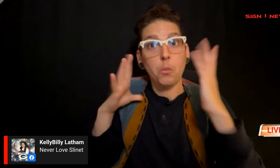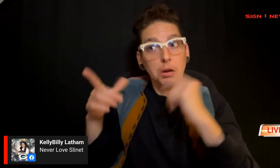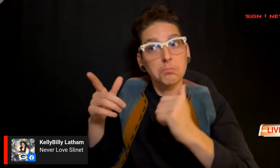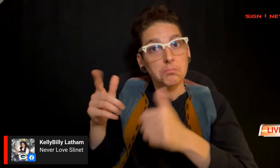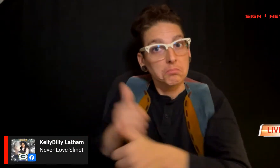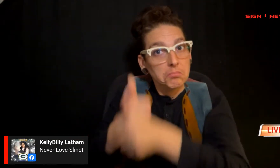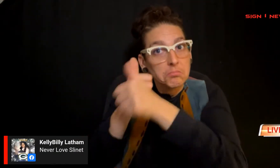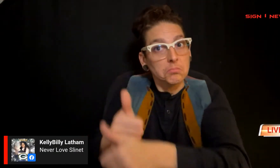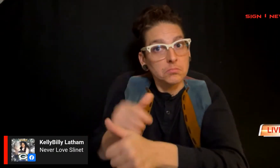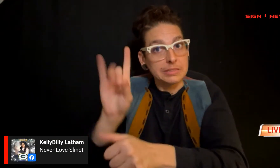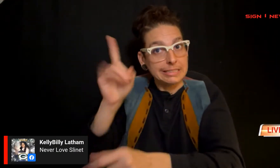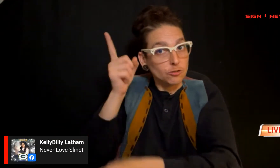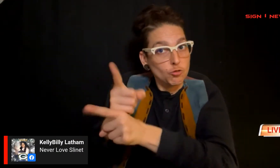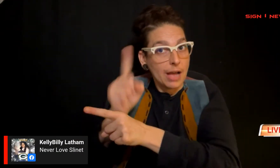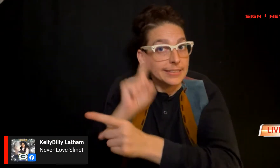you applaud Hollywood,